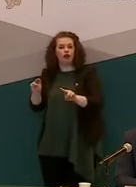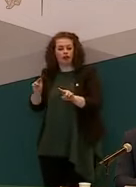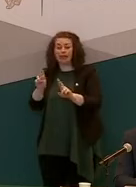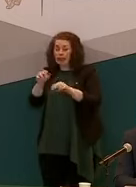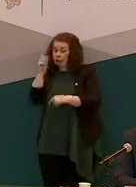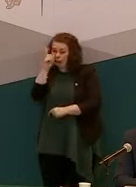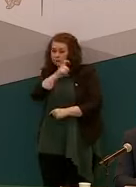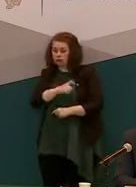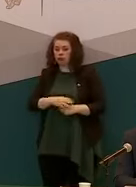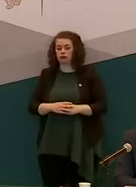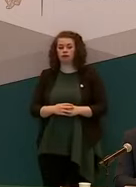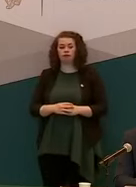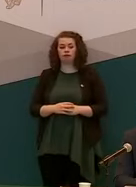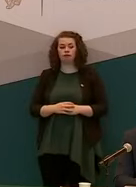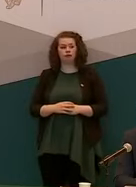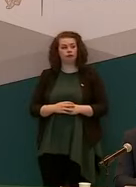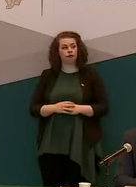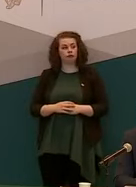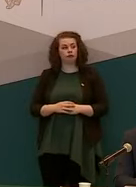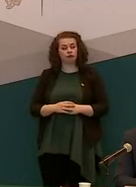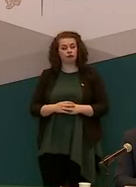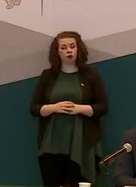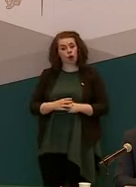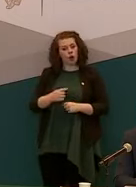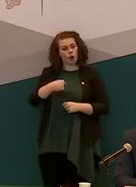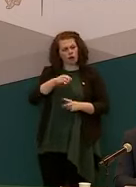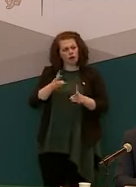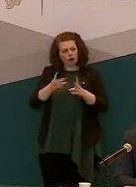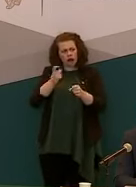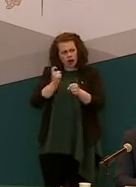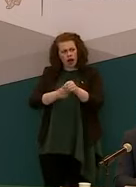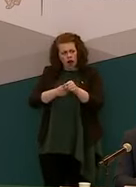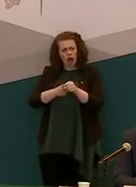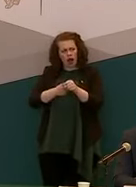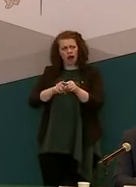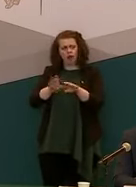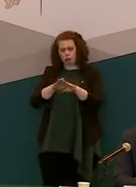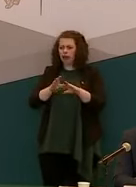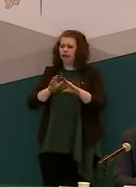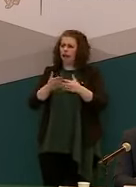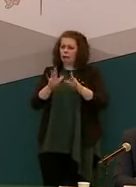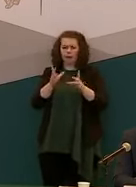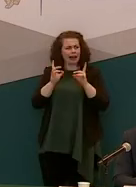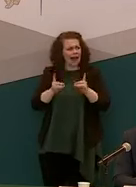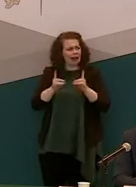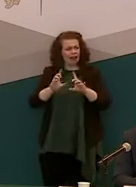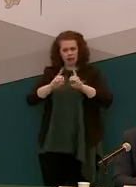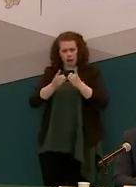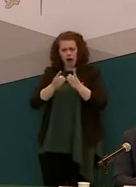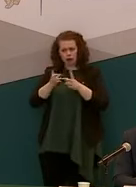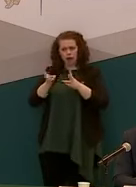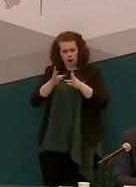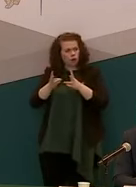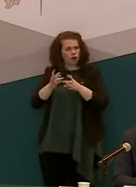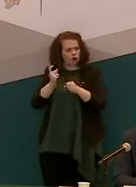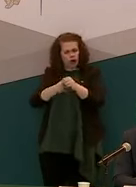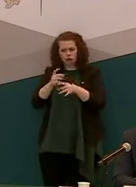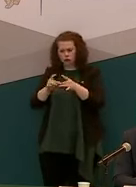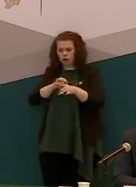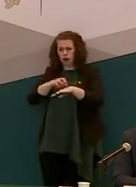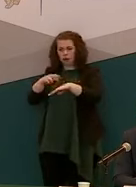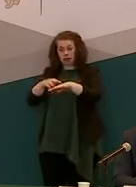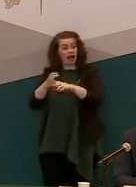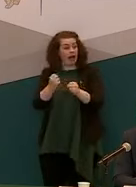response, there's been a very robust response by public health departments around the country, along with clinical teams. And I saw a really good example of this today, which I think